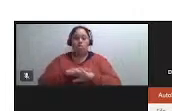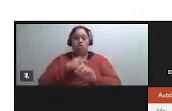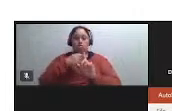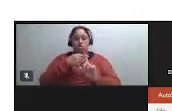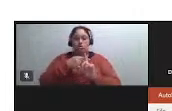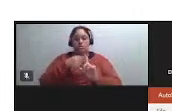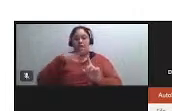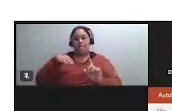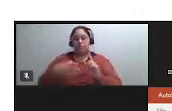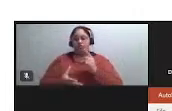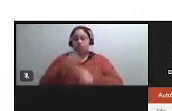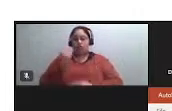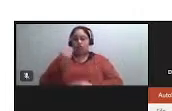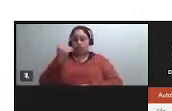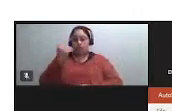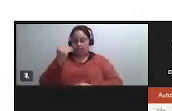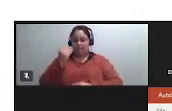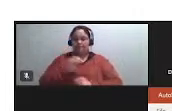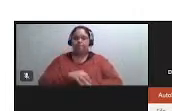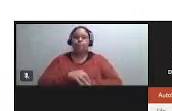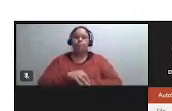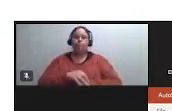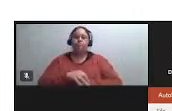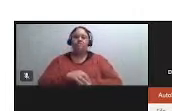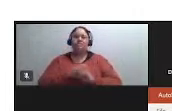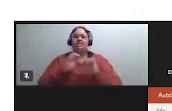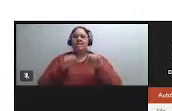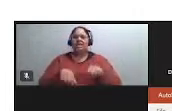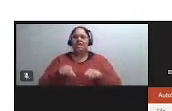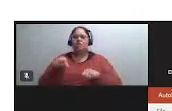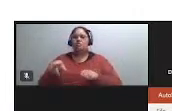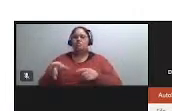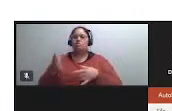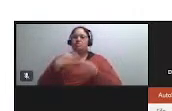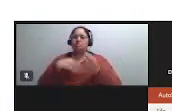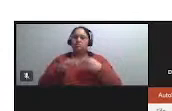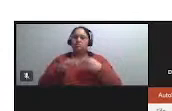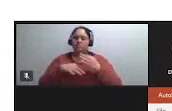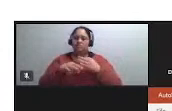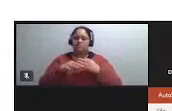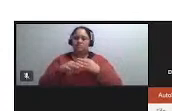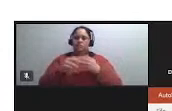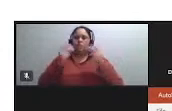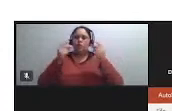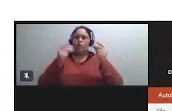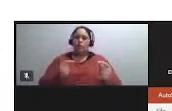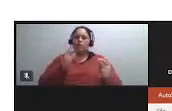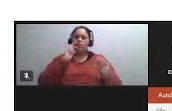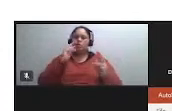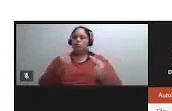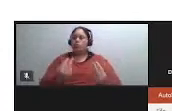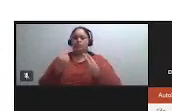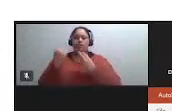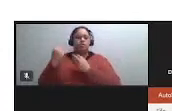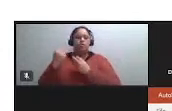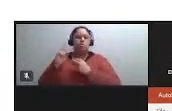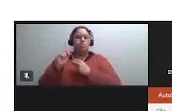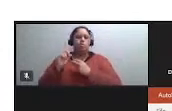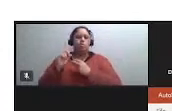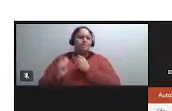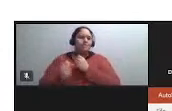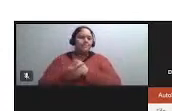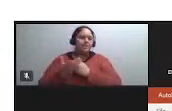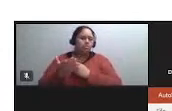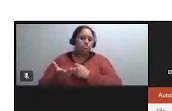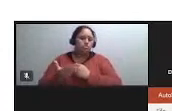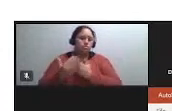targets that were not achieved. Can we just get a quick reflection as to what exactly